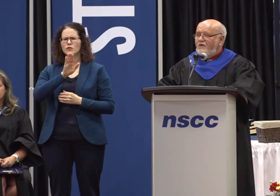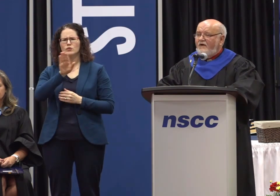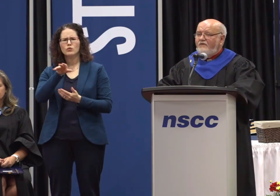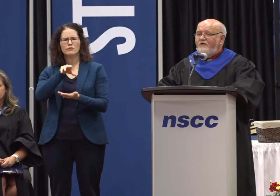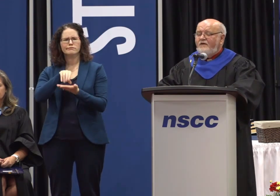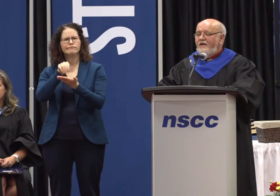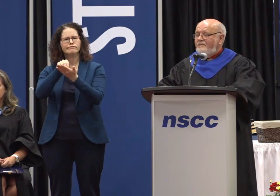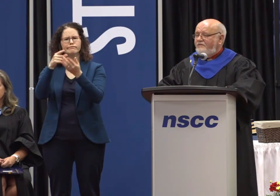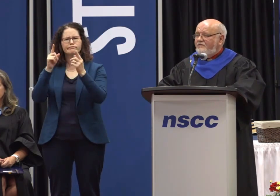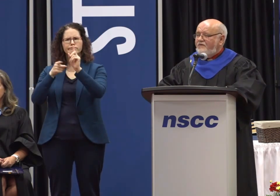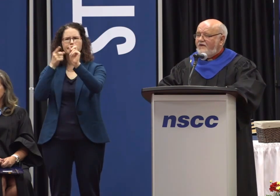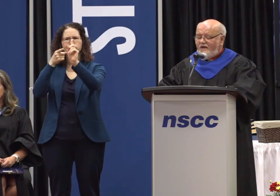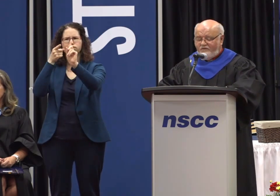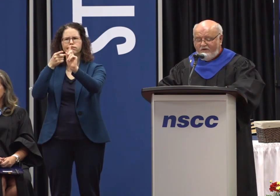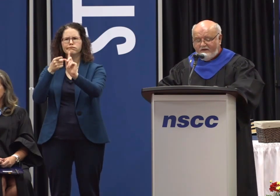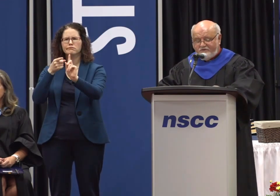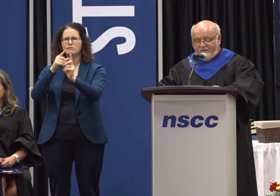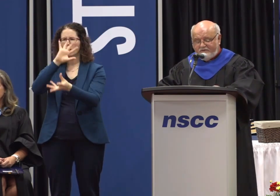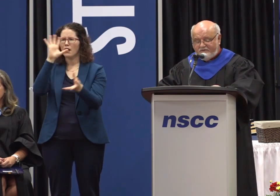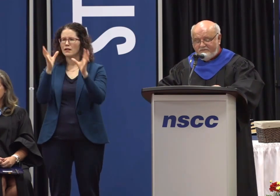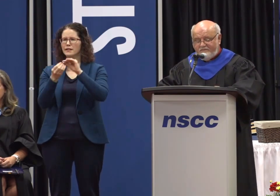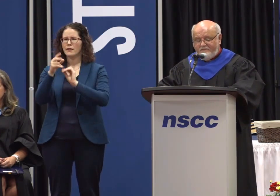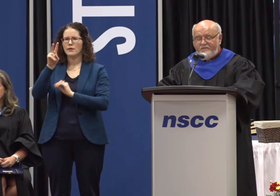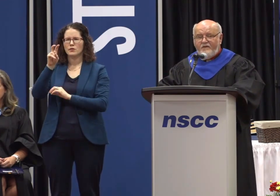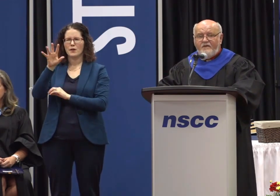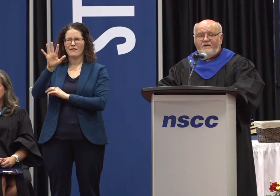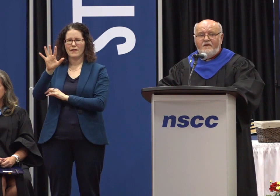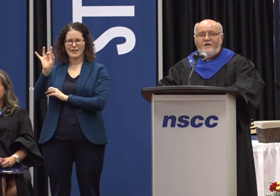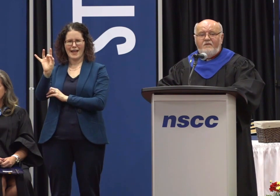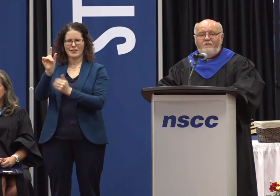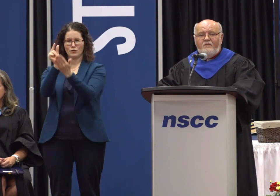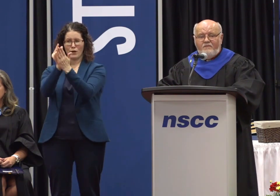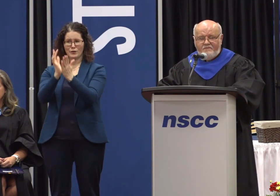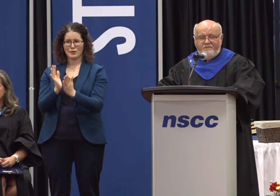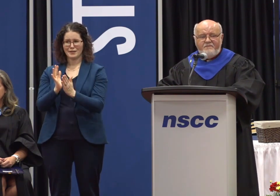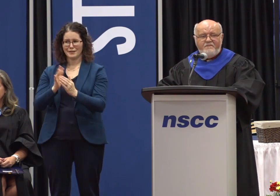of 258 graduates.